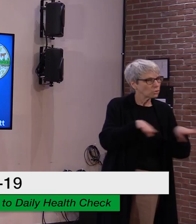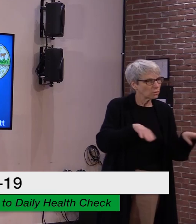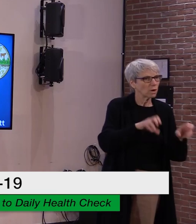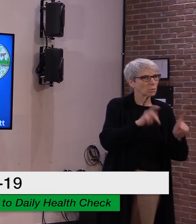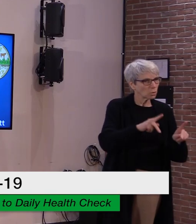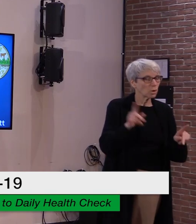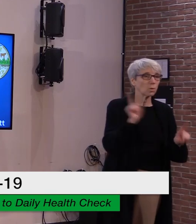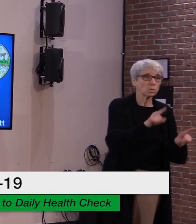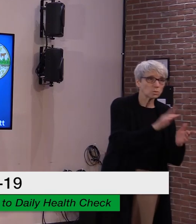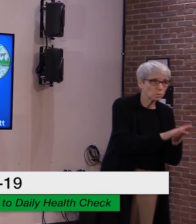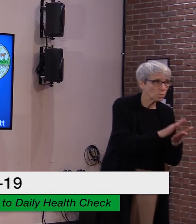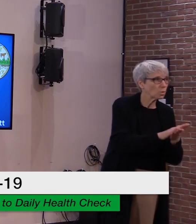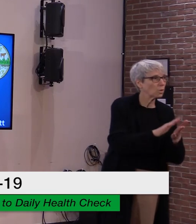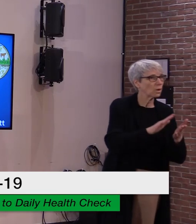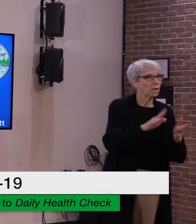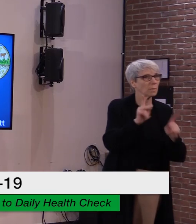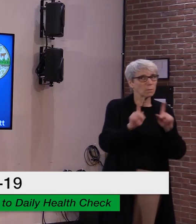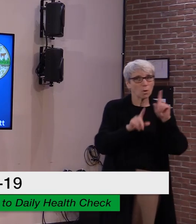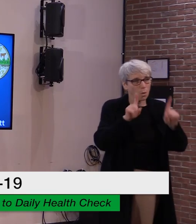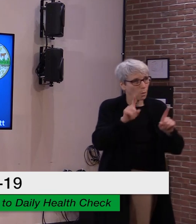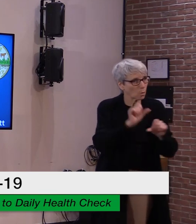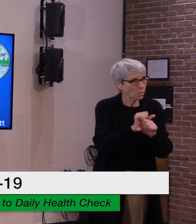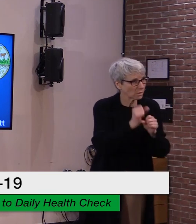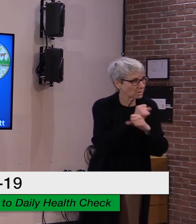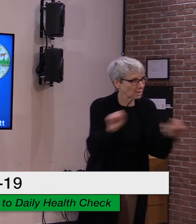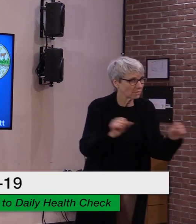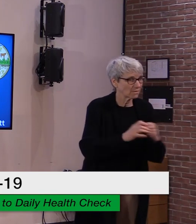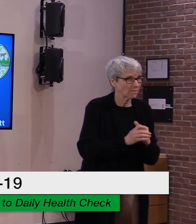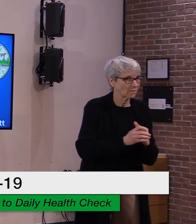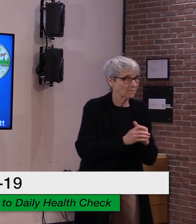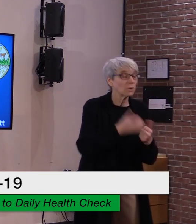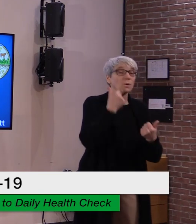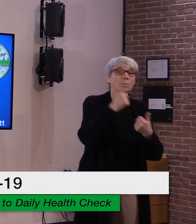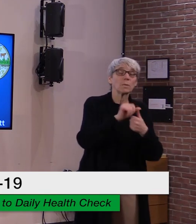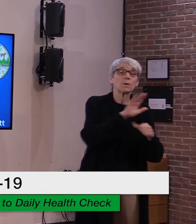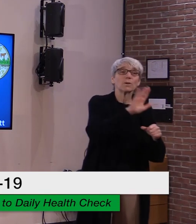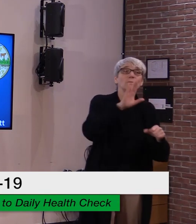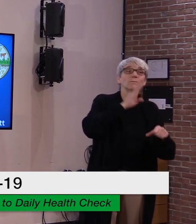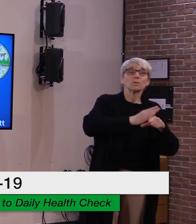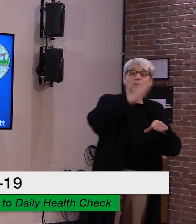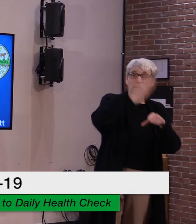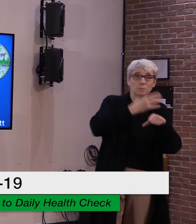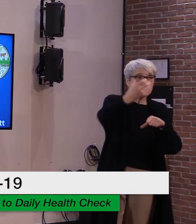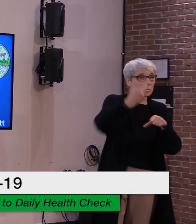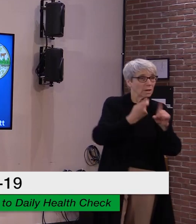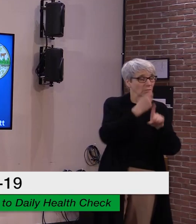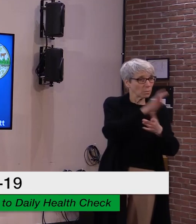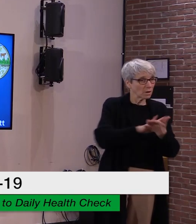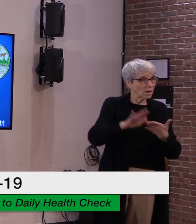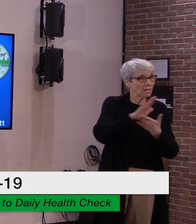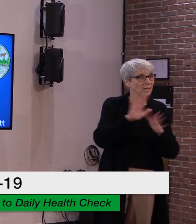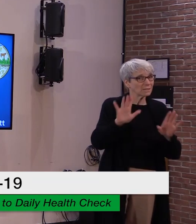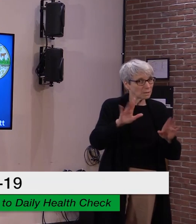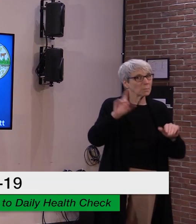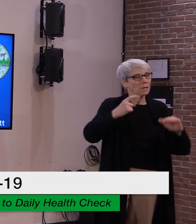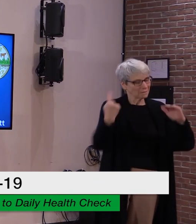now so i remind parents that they too need to quarantine and should also get tested